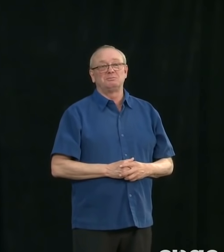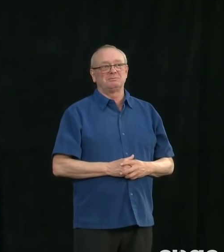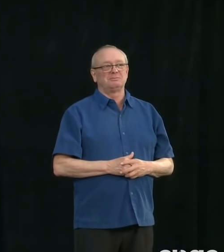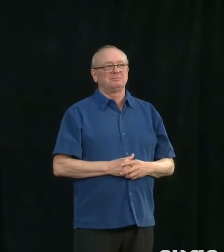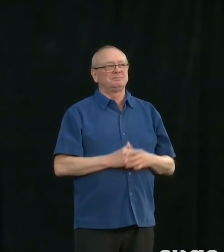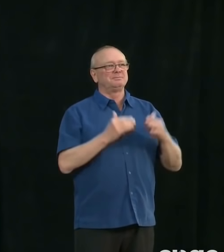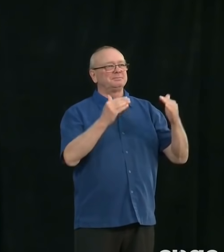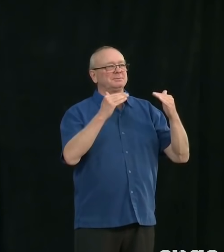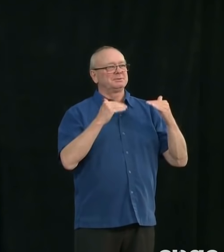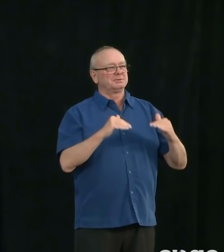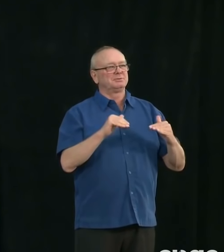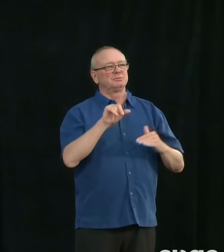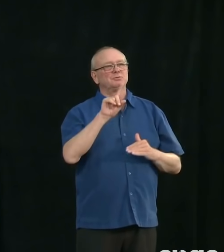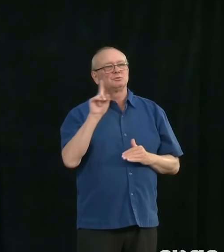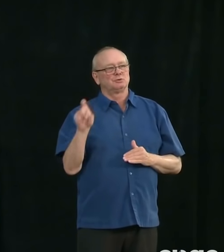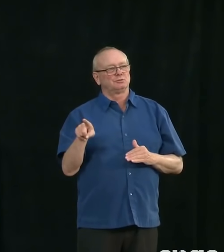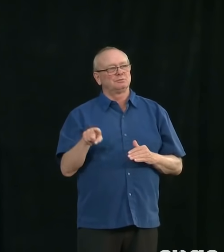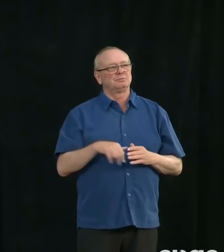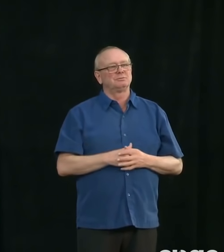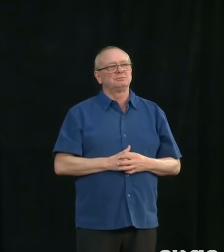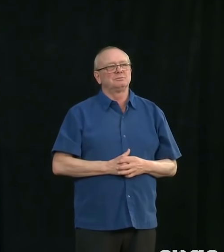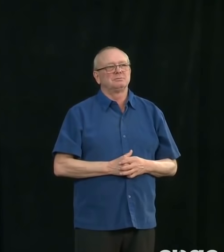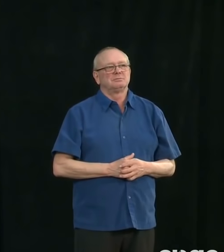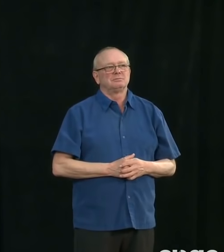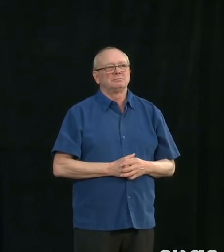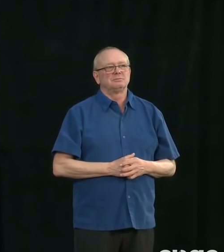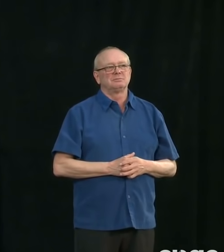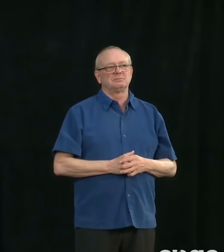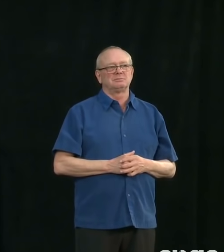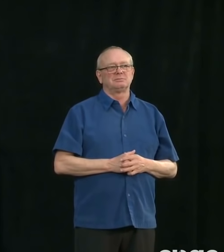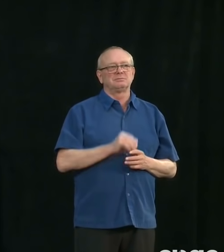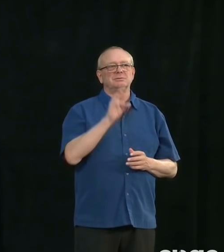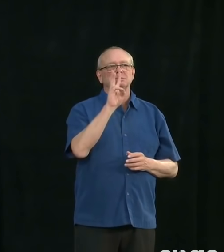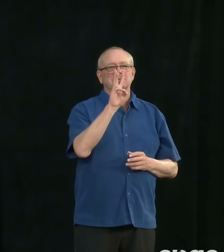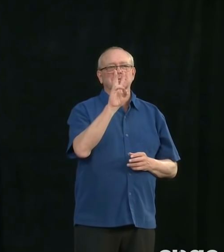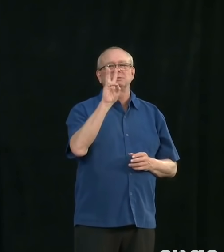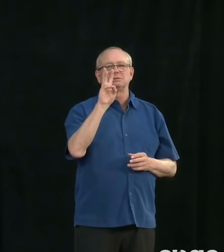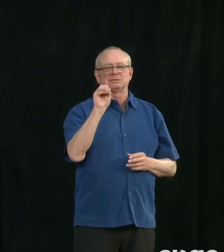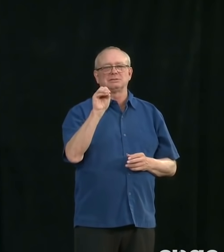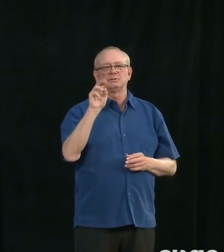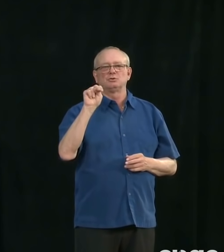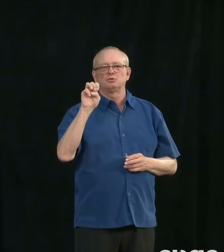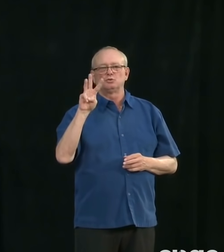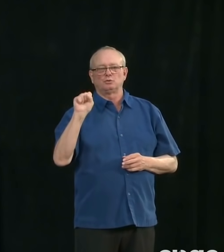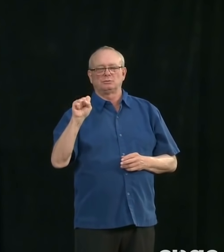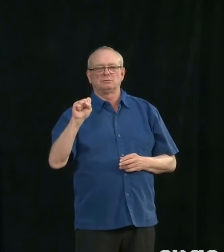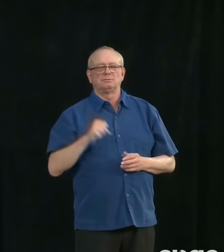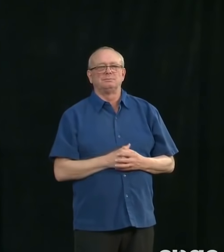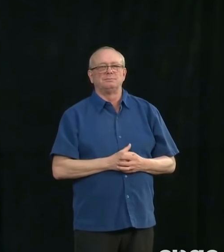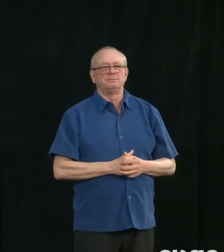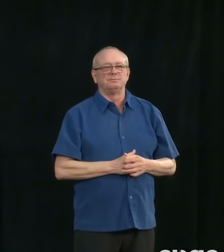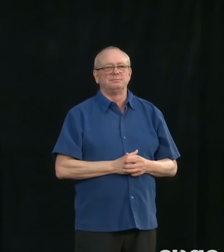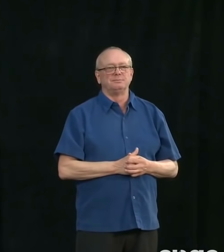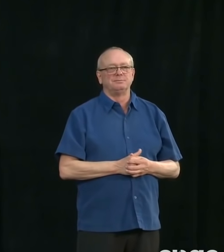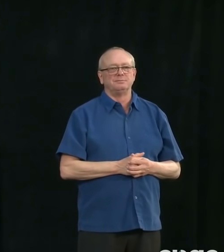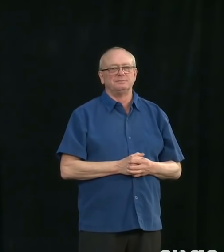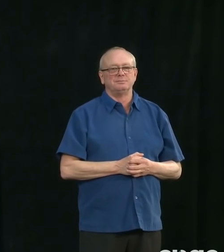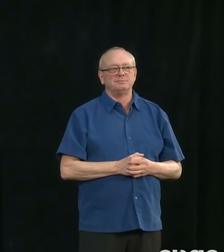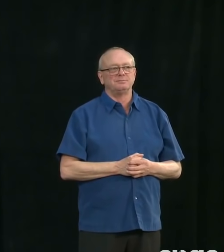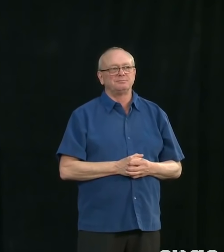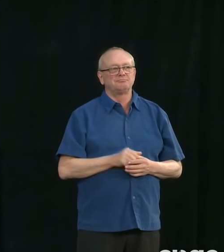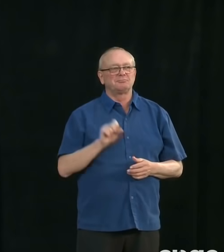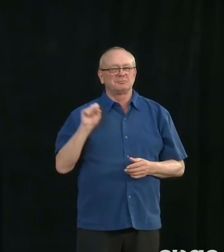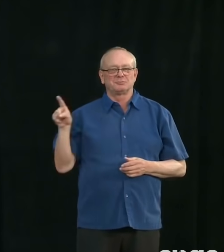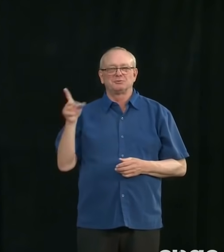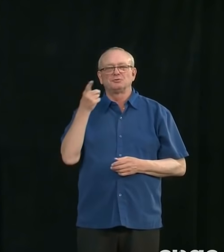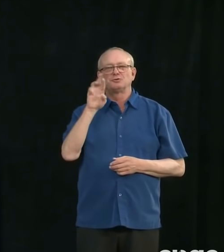please? Yes, Jeff Slack, 660 News. Hi, this question is for Dr. Henshaw. I believe you